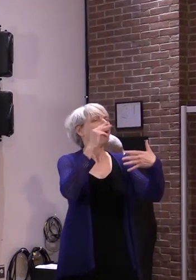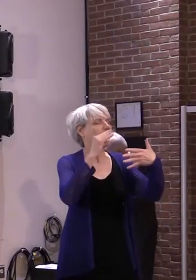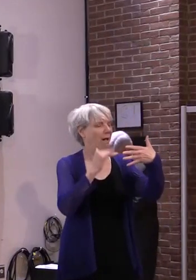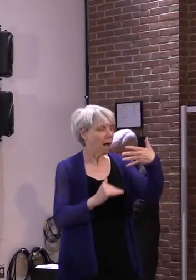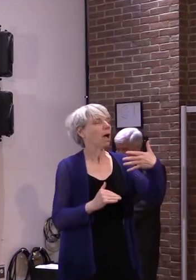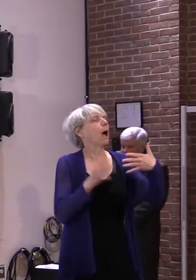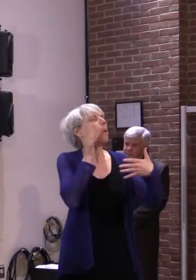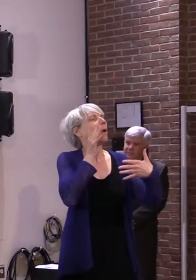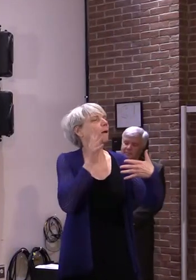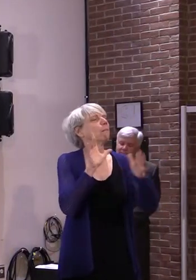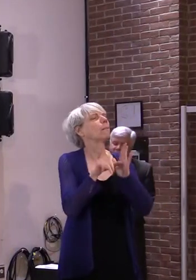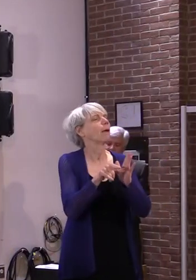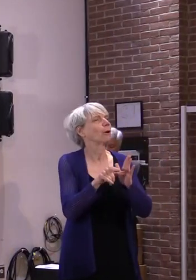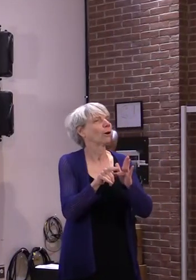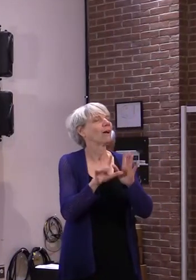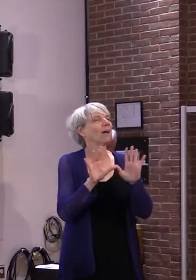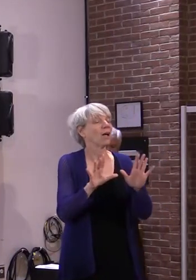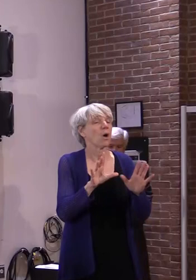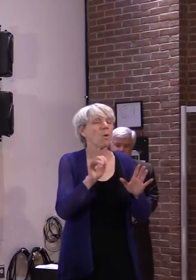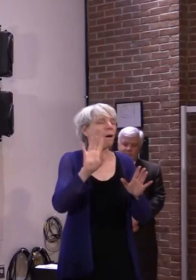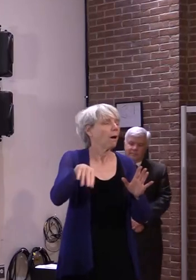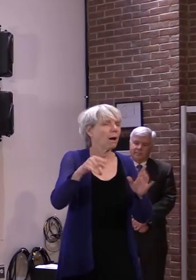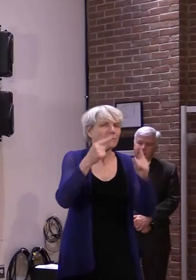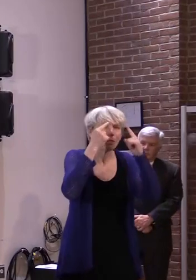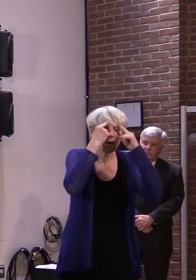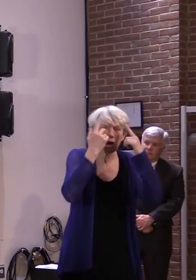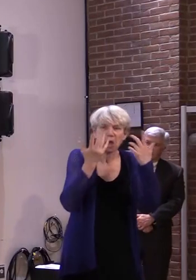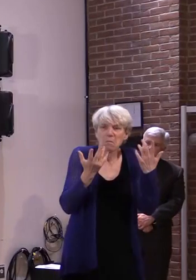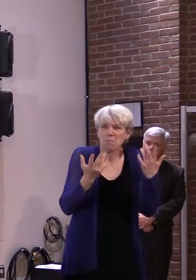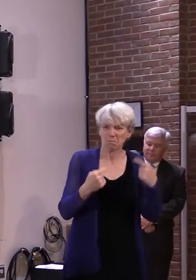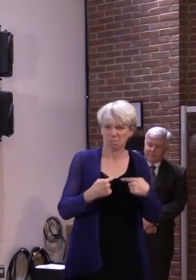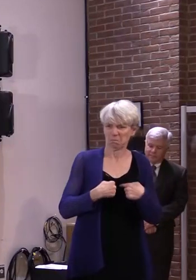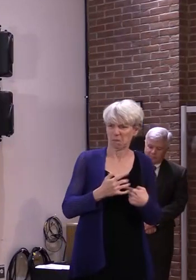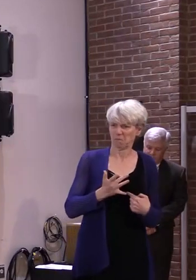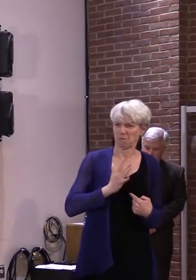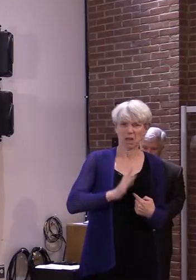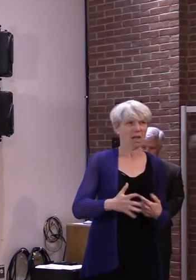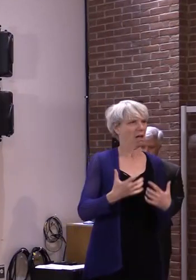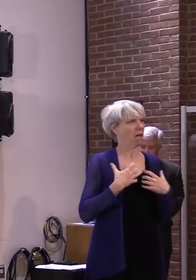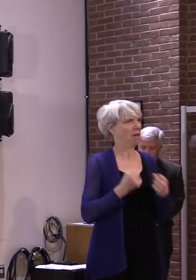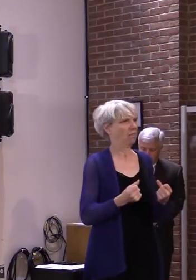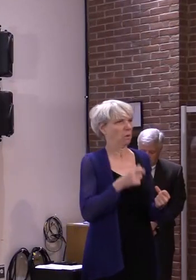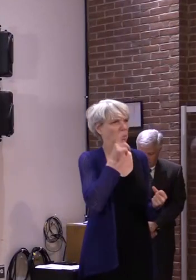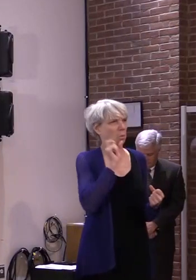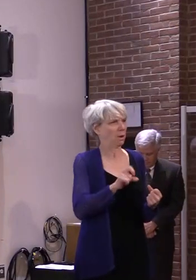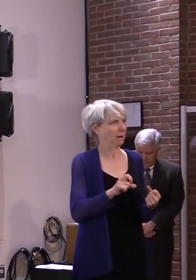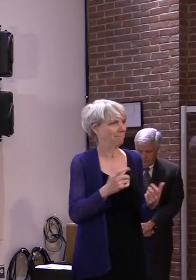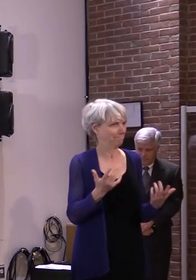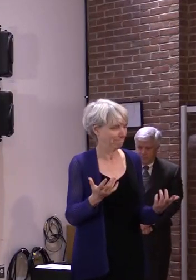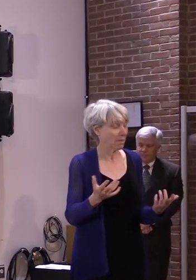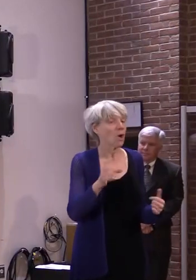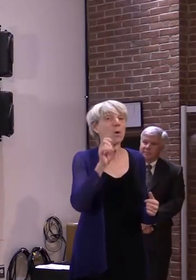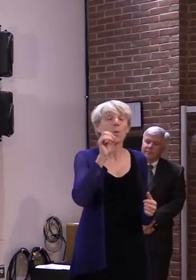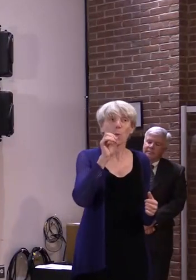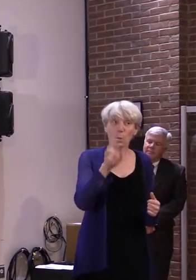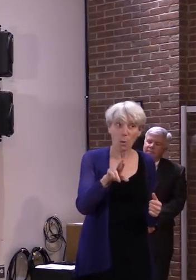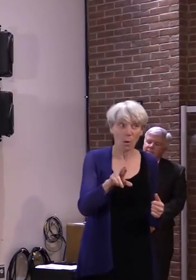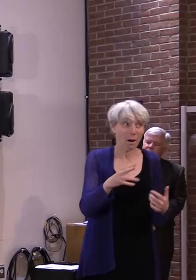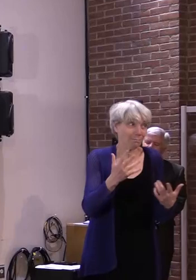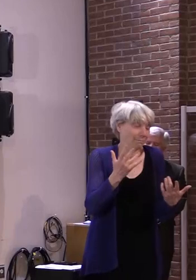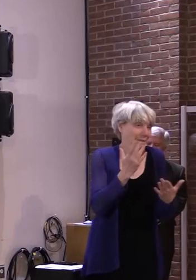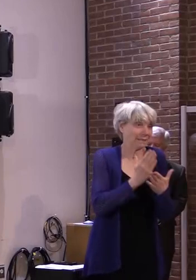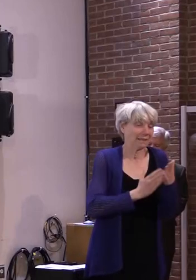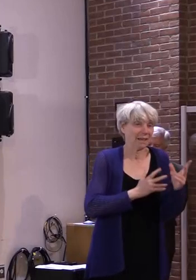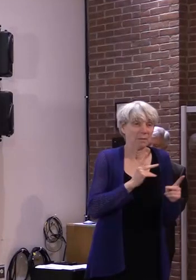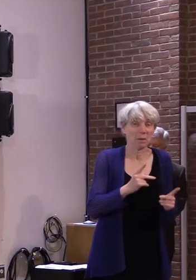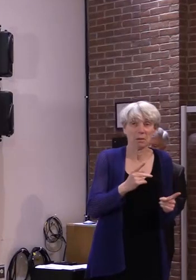not have thought much about it, haven't found their own personal reason, or, impossible as it seems, just haven't